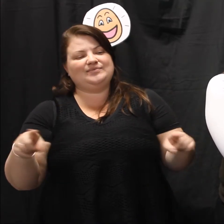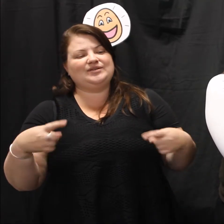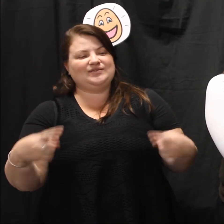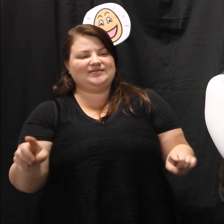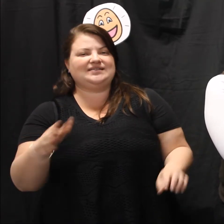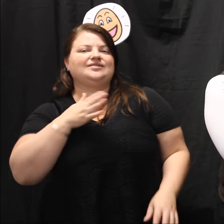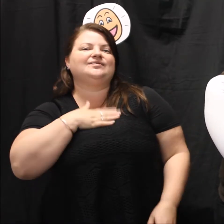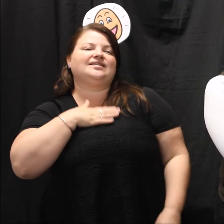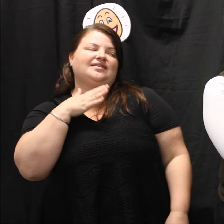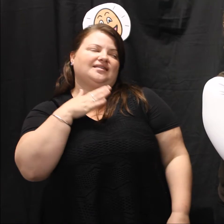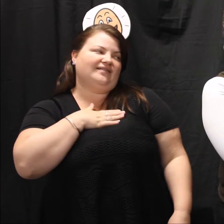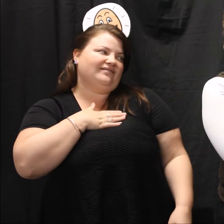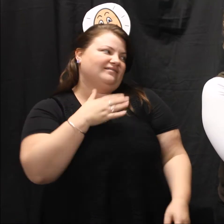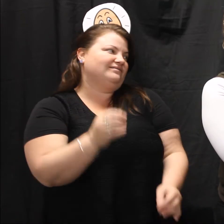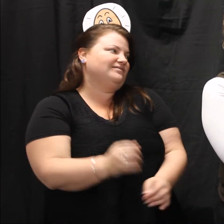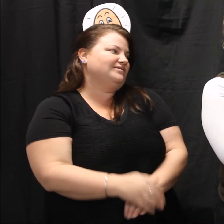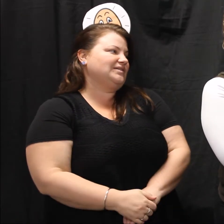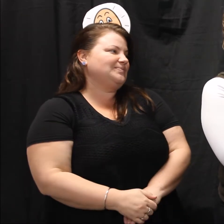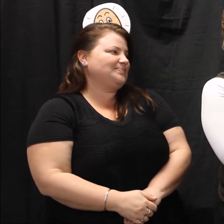love."